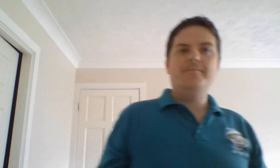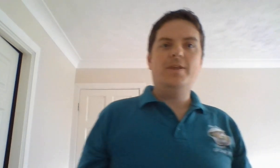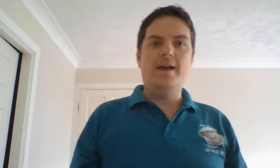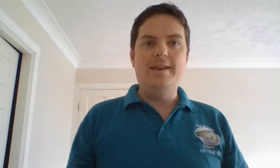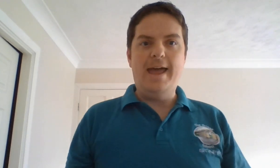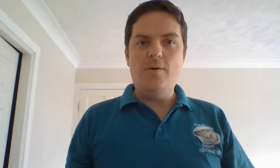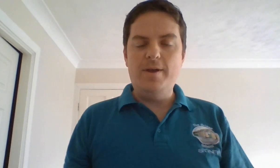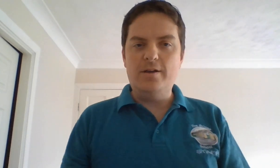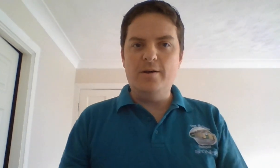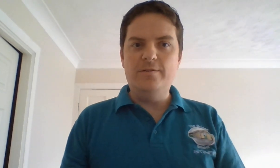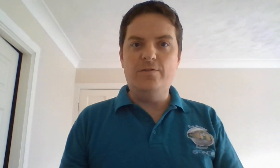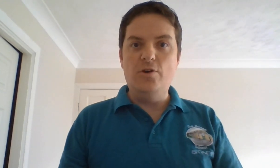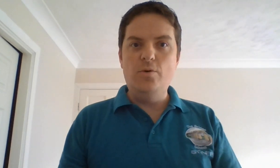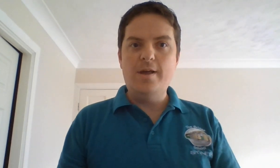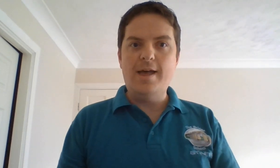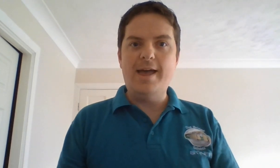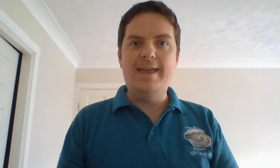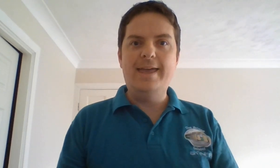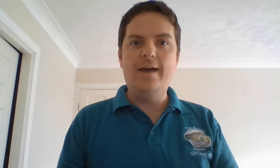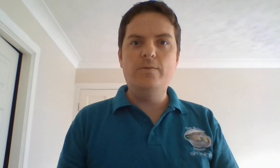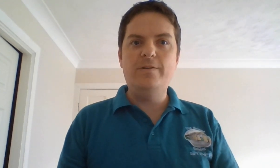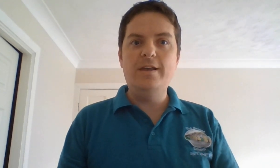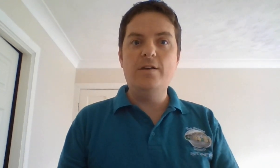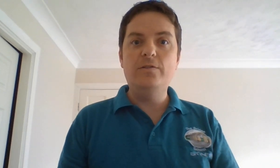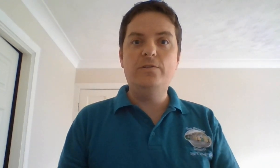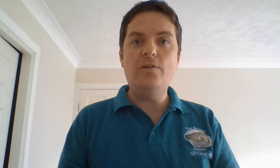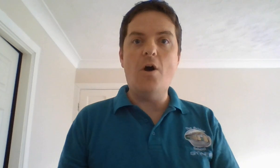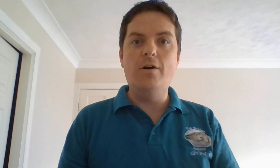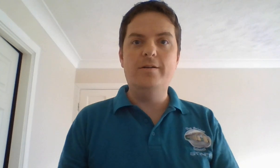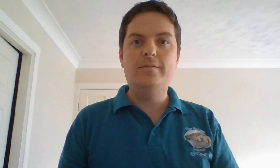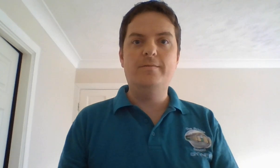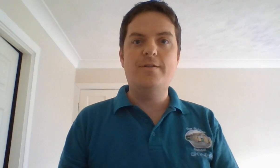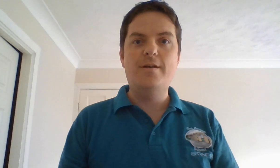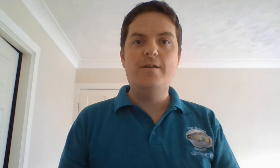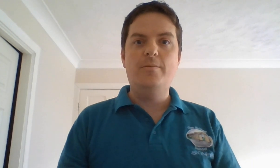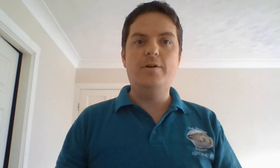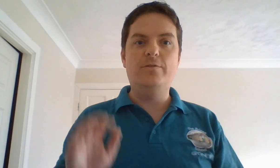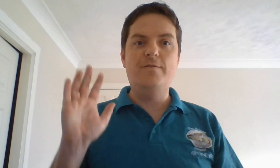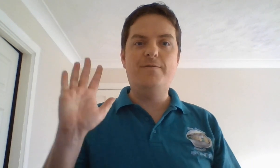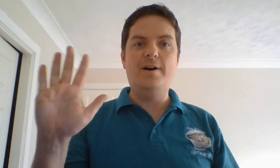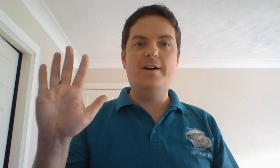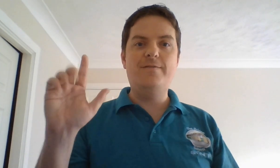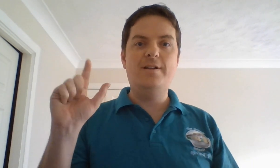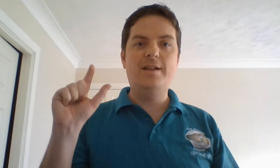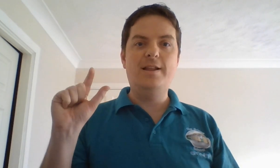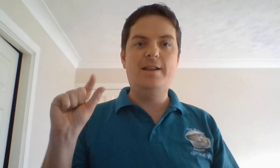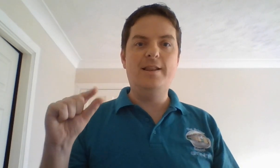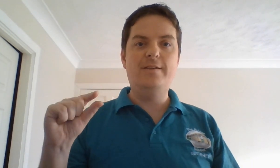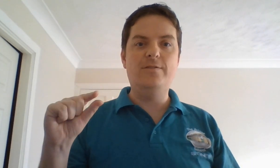Okay now we are going to do a counting song. We're going to do five little